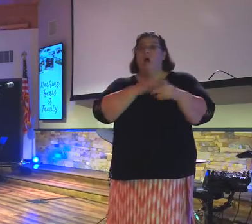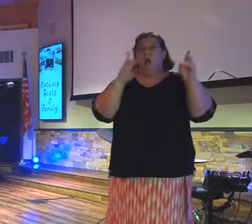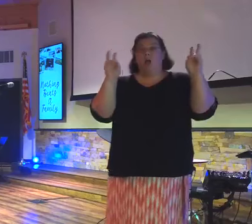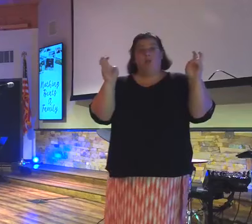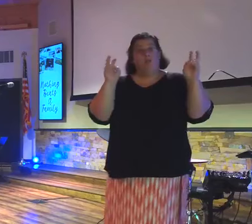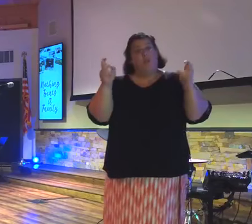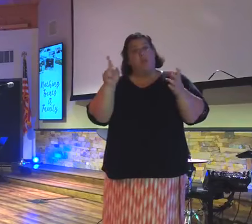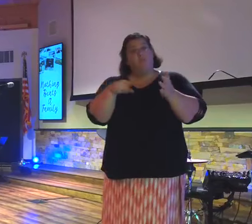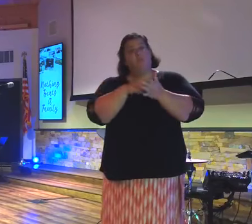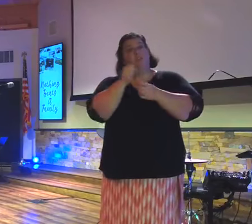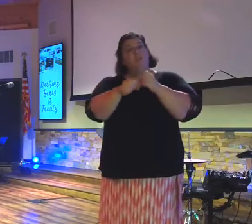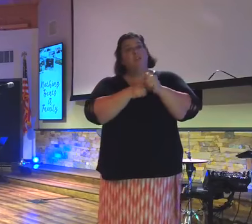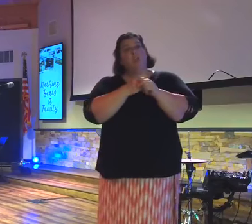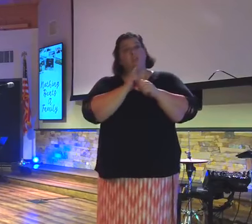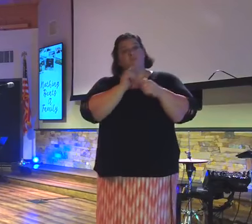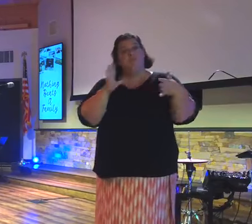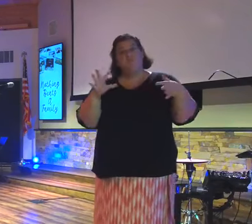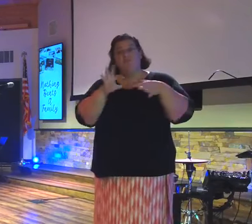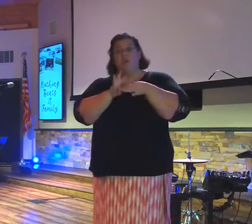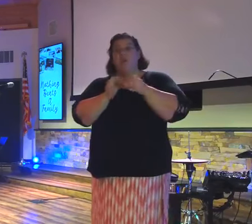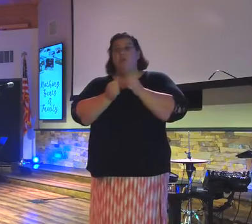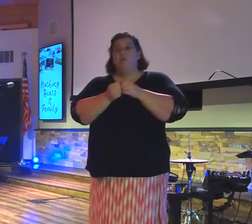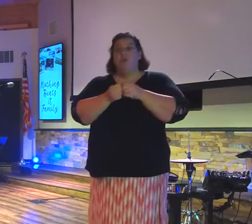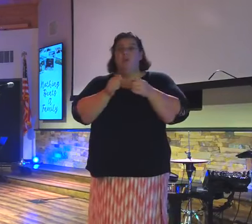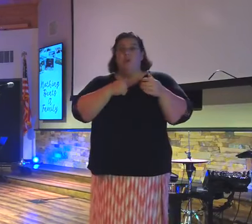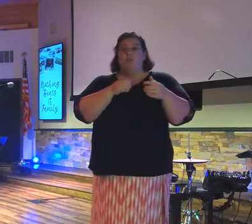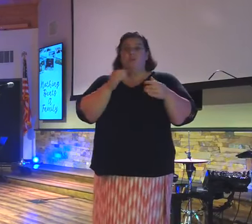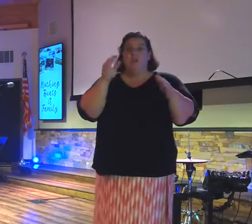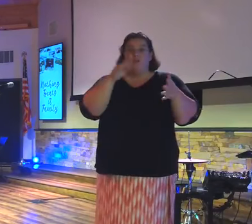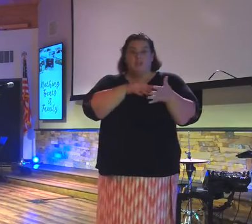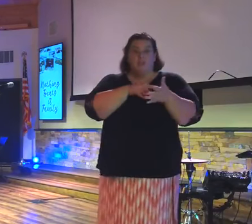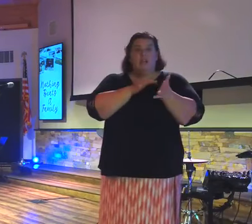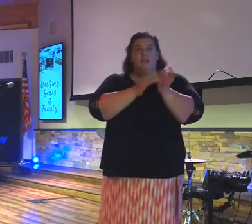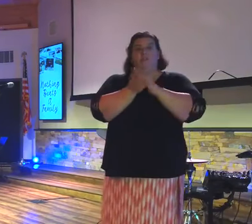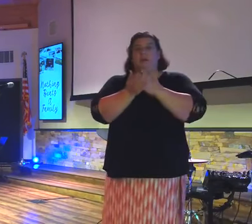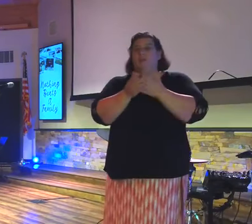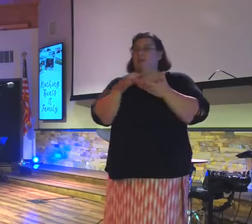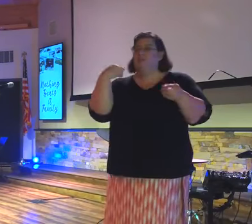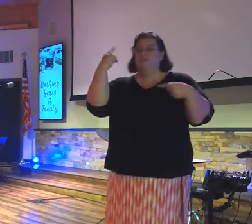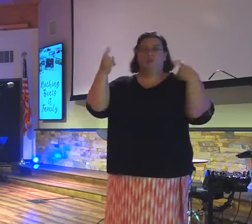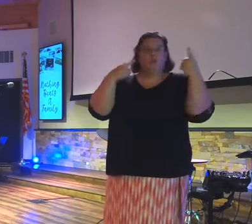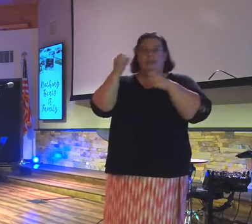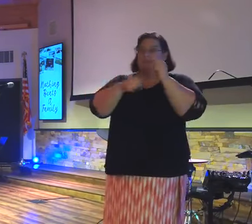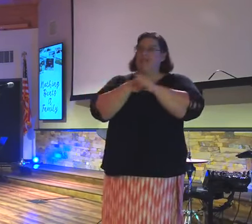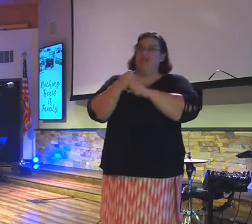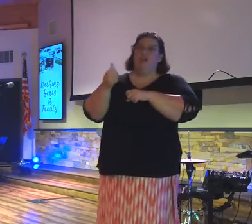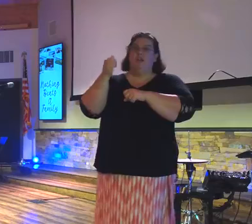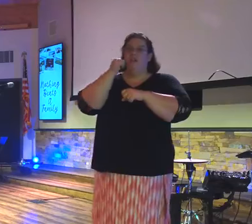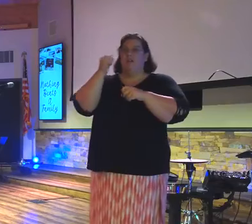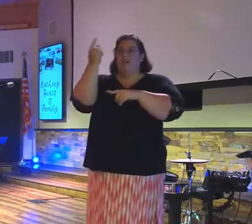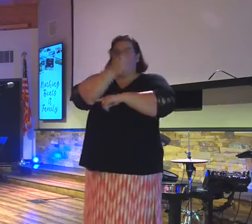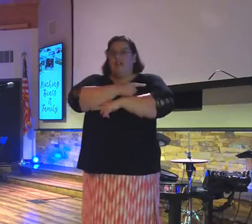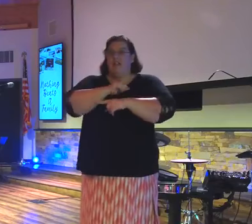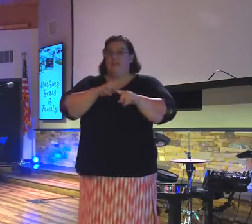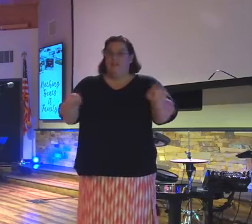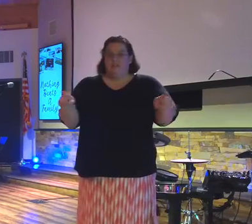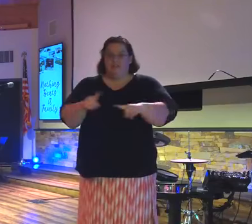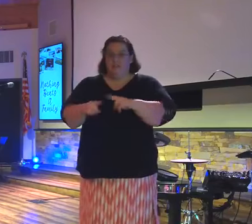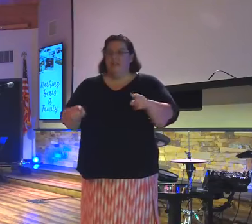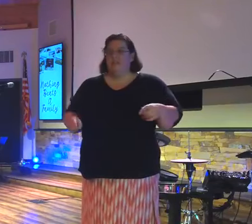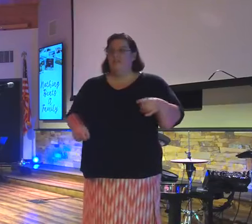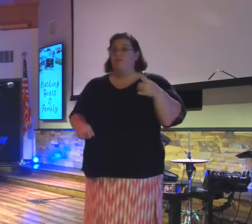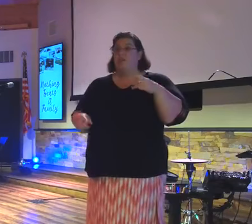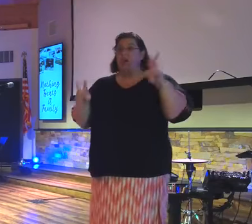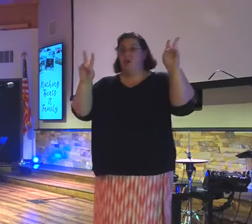kind of complement I Heart the Word. And so as you guys know, this has been a crazy year. Every day is different. So we call our